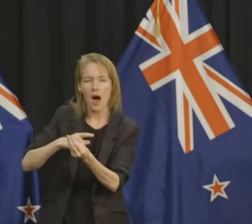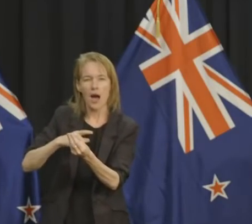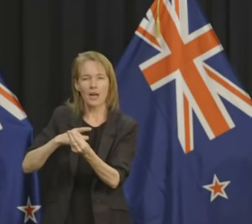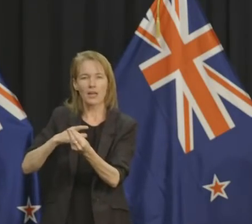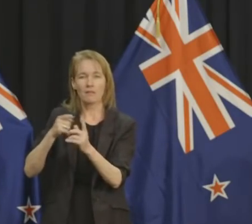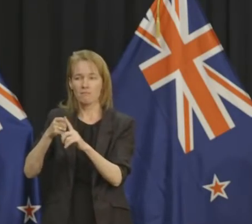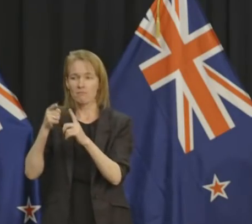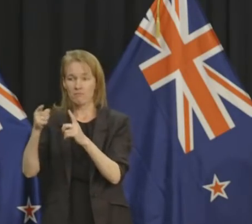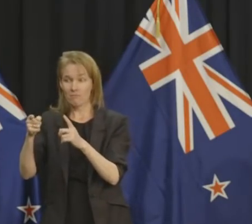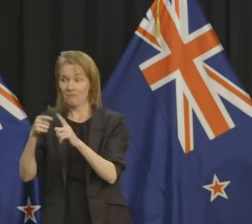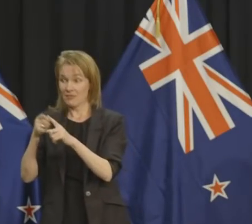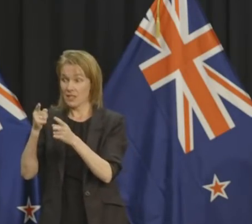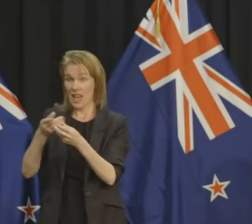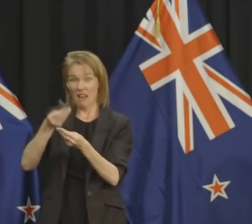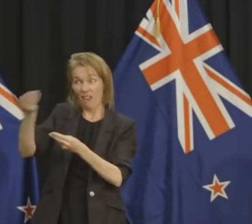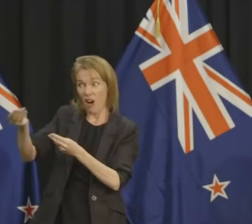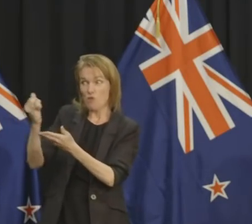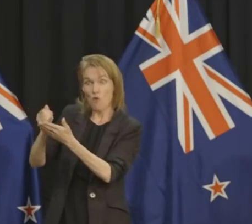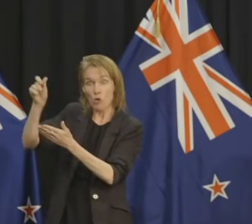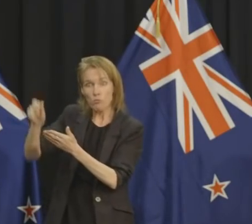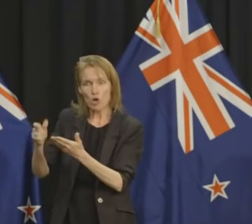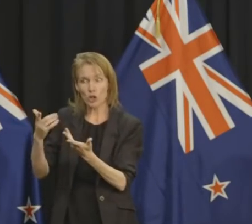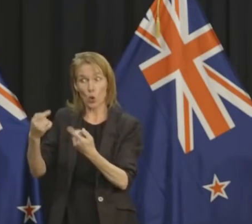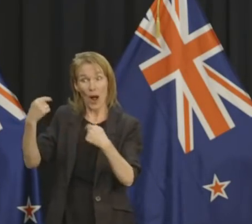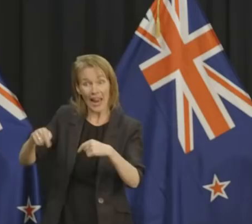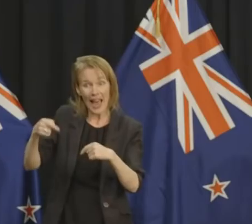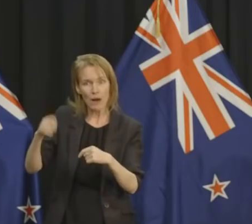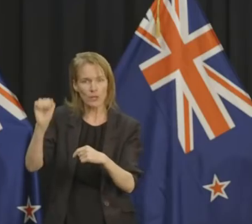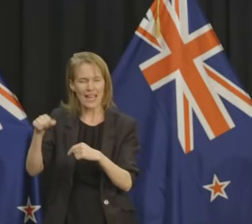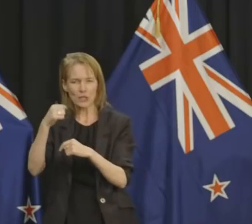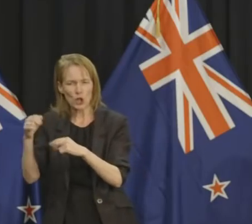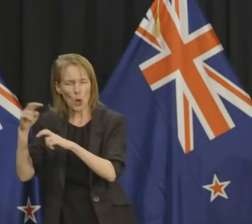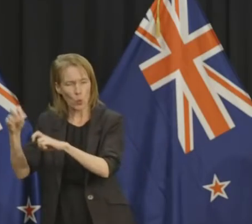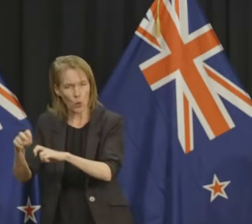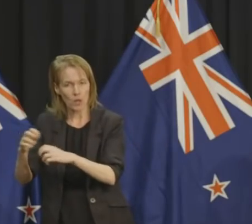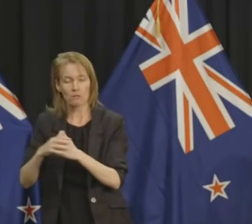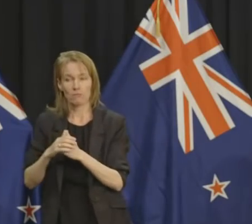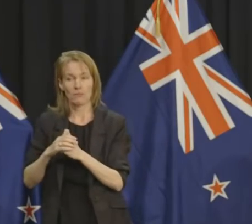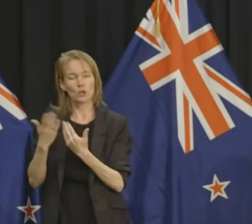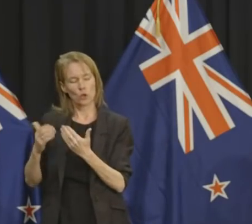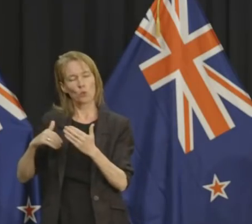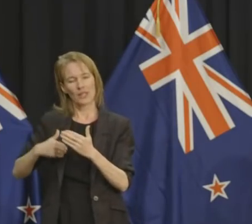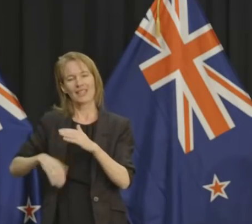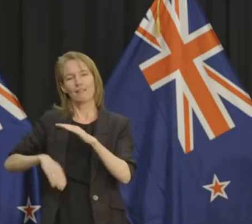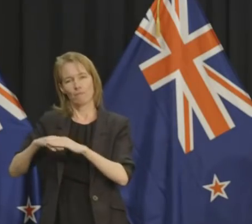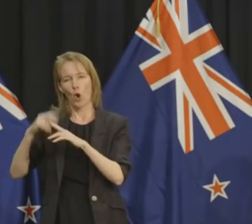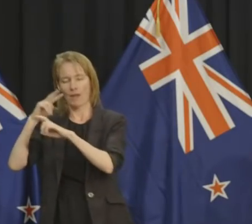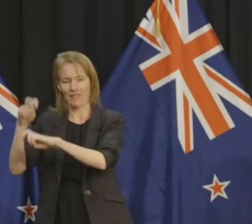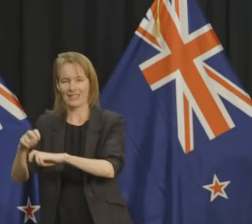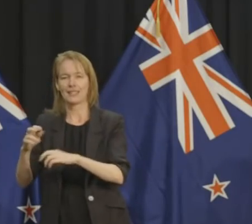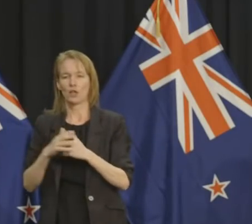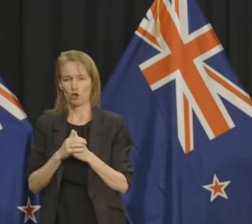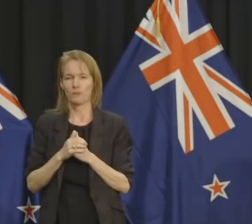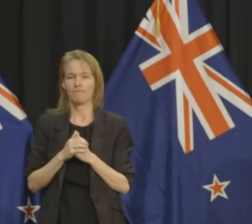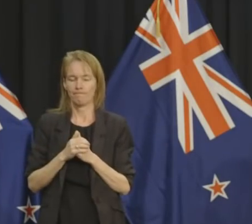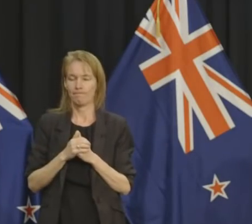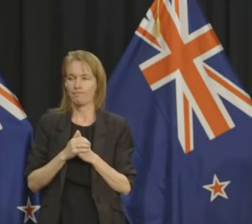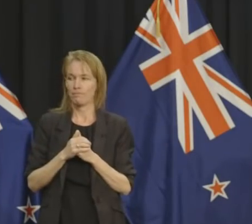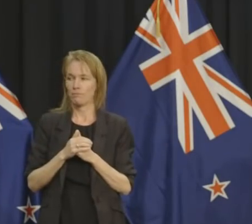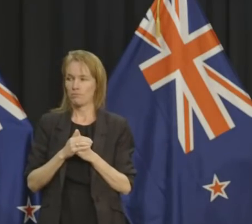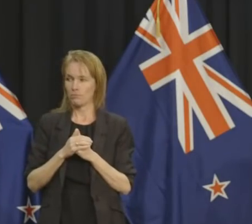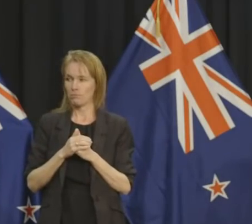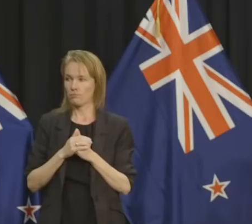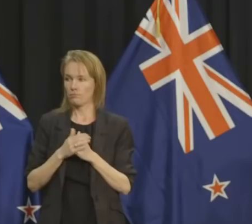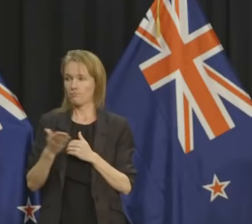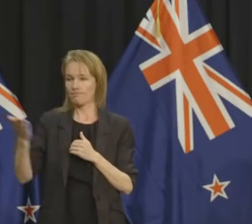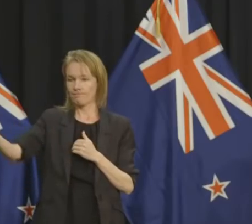the information that shouldn't have had the information, and I, think that it's important that that investigation runs its course. Have you received any updates from